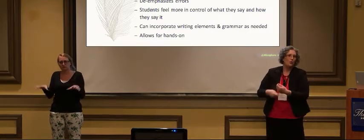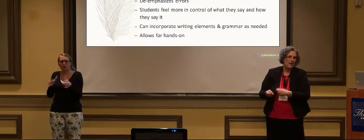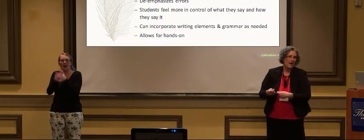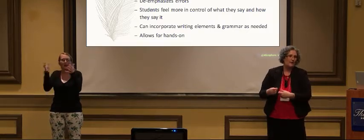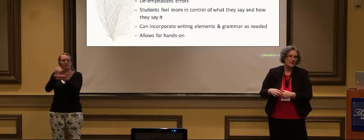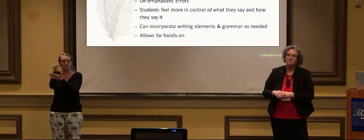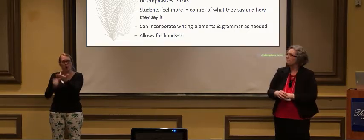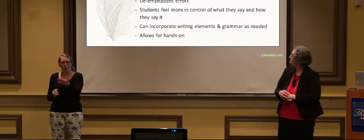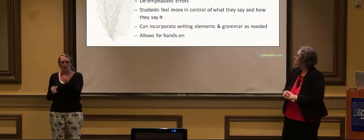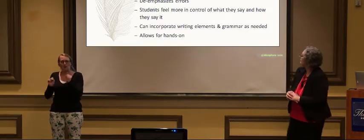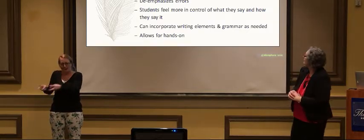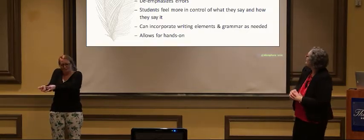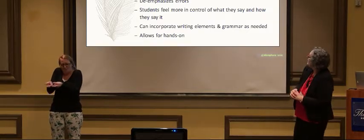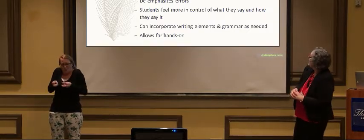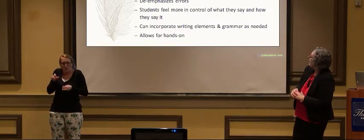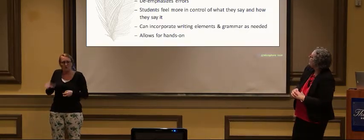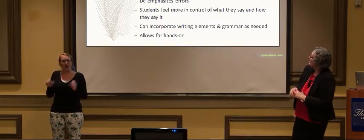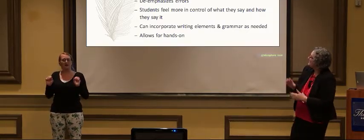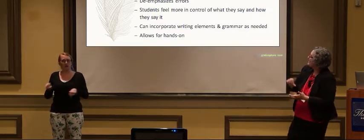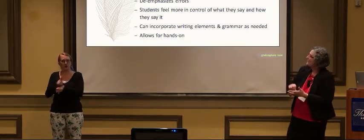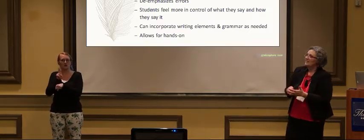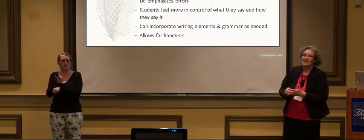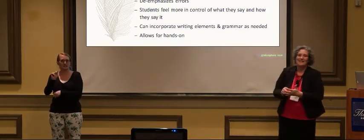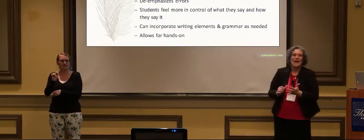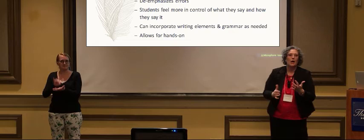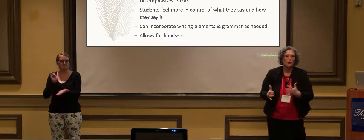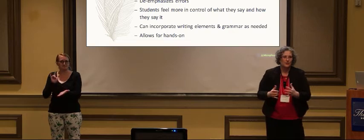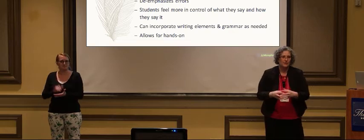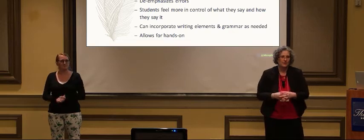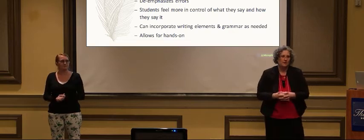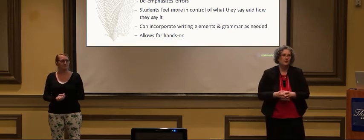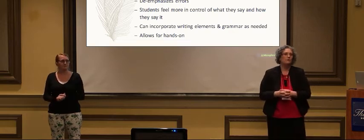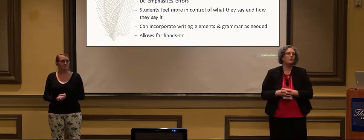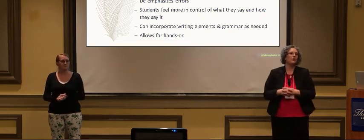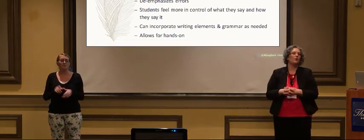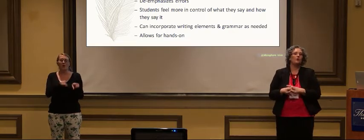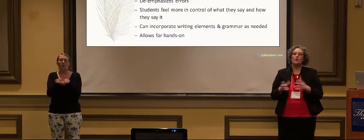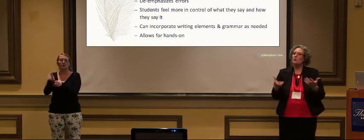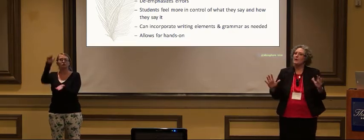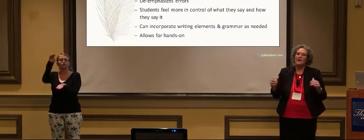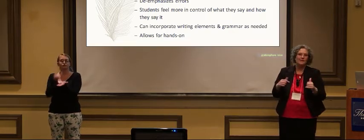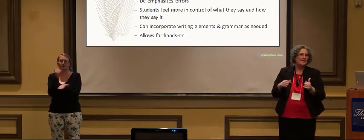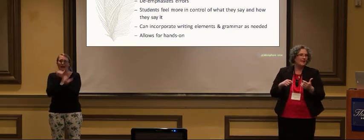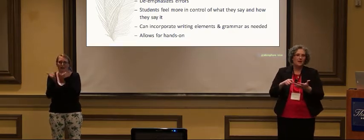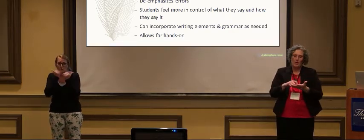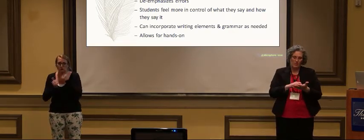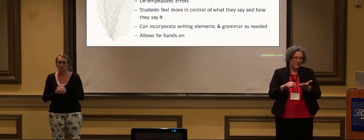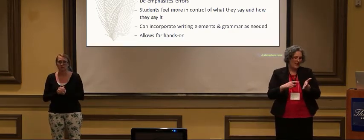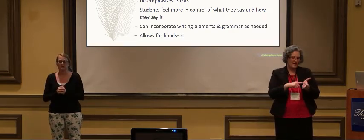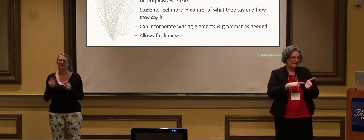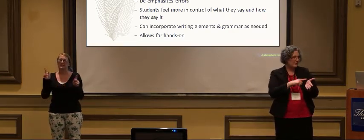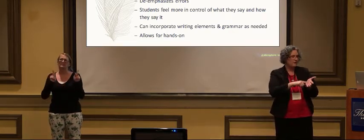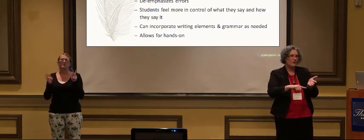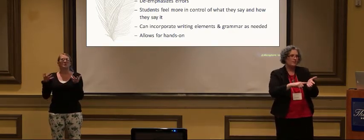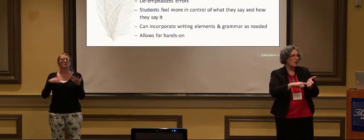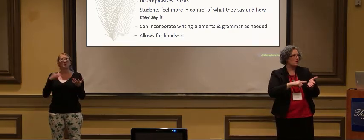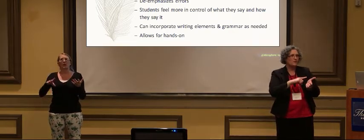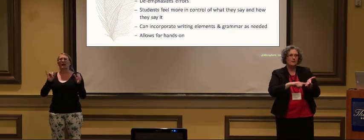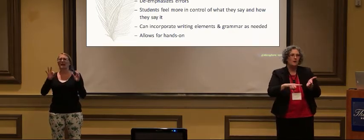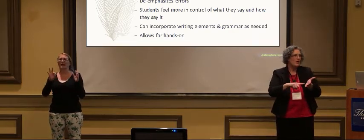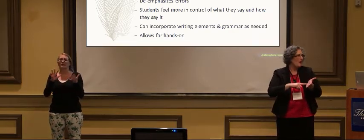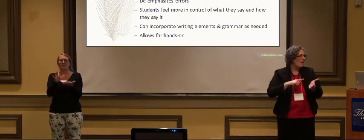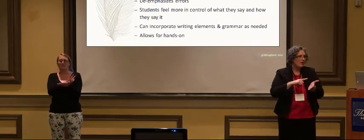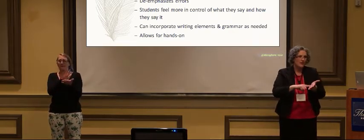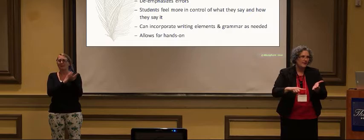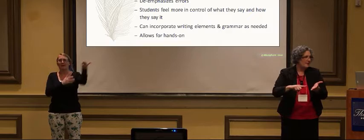you can pull that out of it. It de-emphasizes errors. You know, no one likes getting a paper back and seeing red